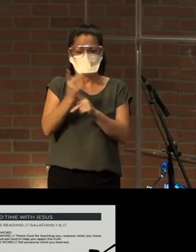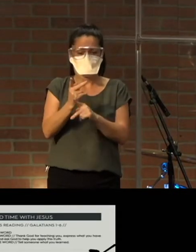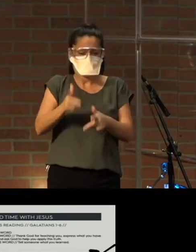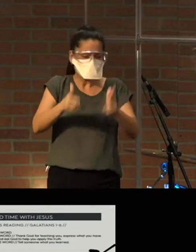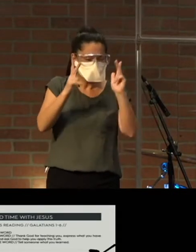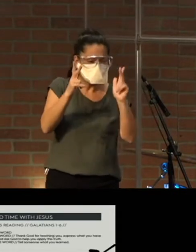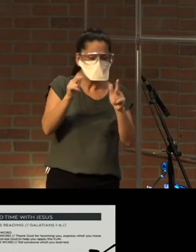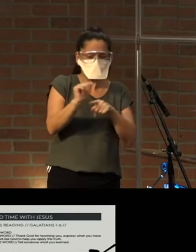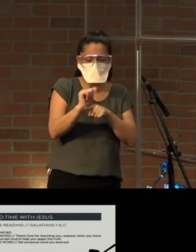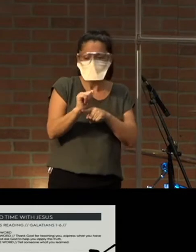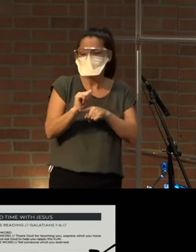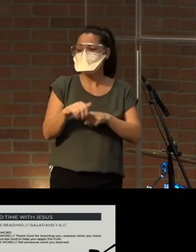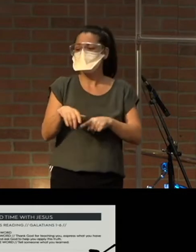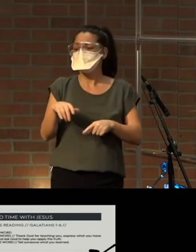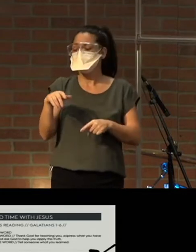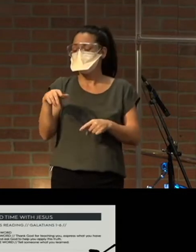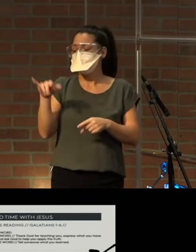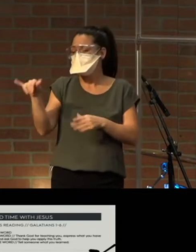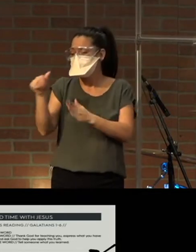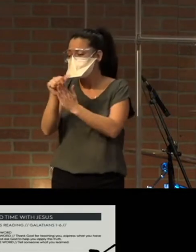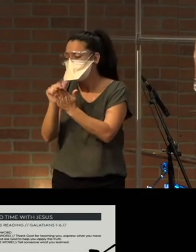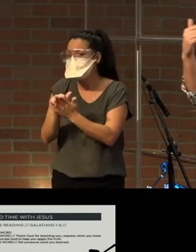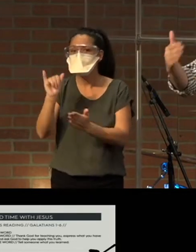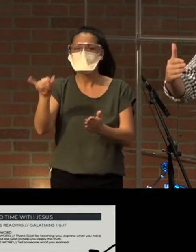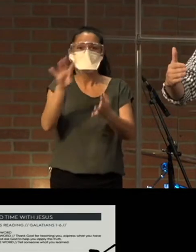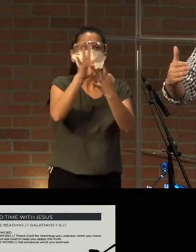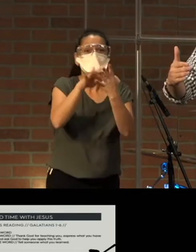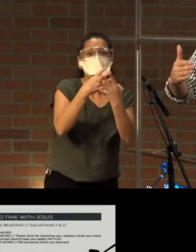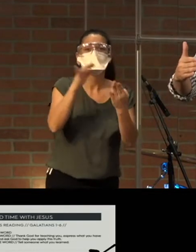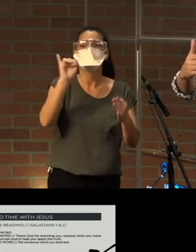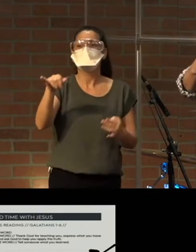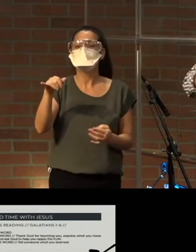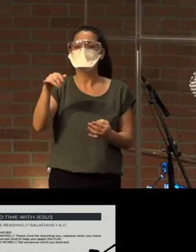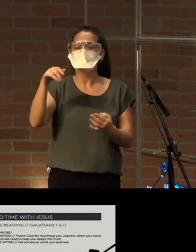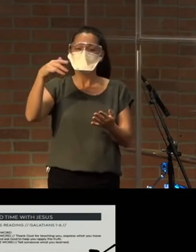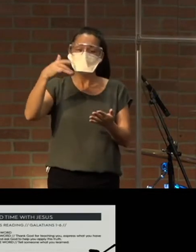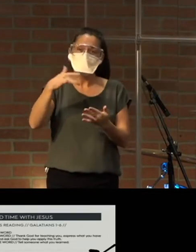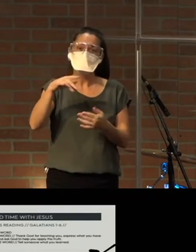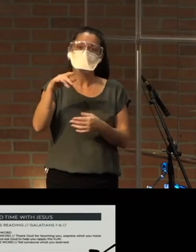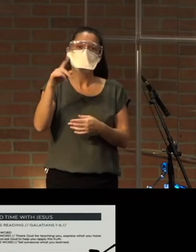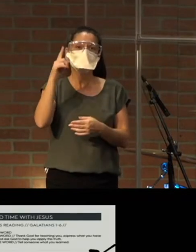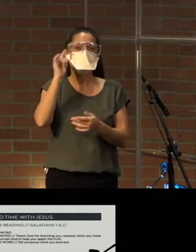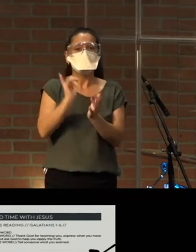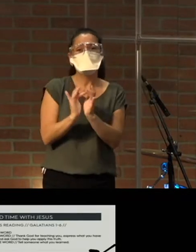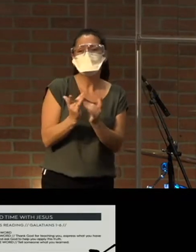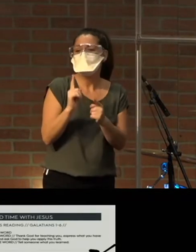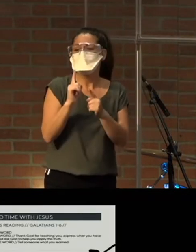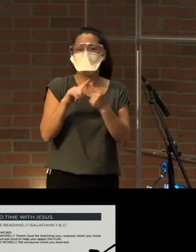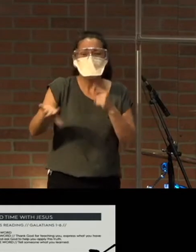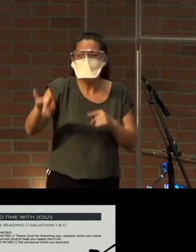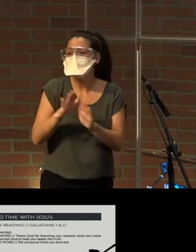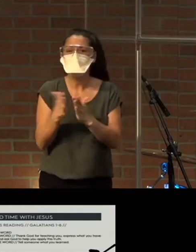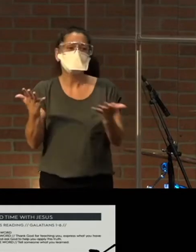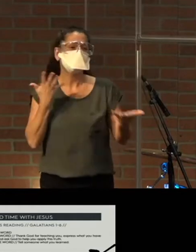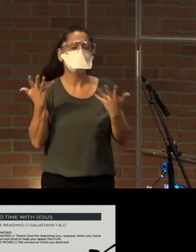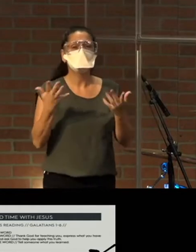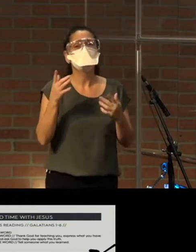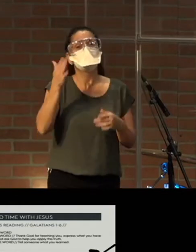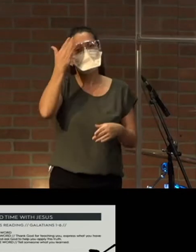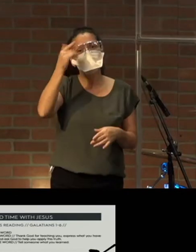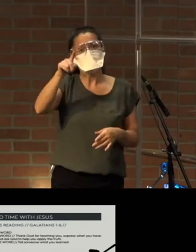practice and Latin assignments and nap schedules and devotionals you're doing, but you can't seem to find the book. And so because you need